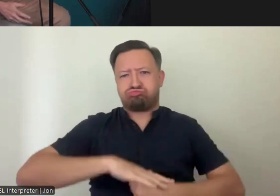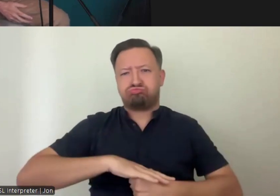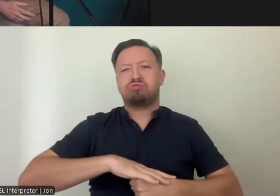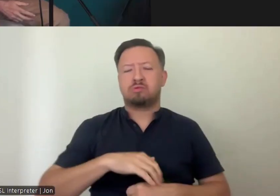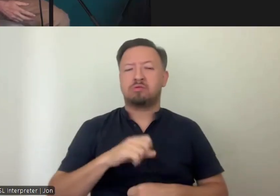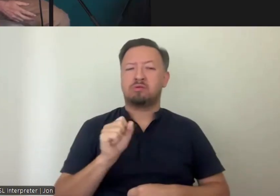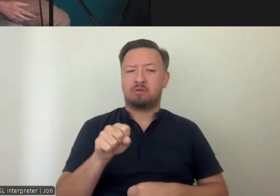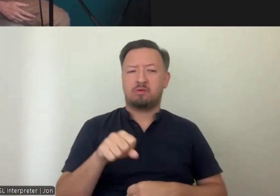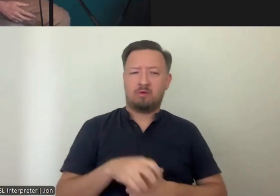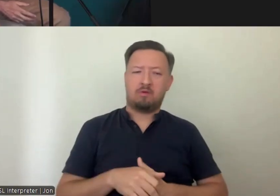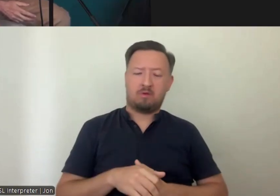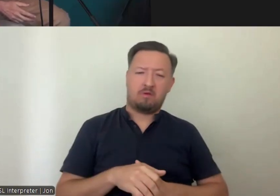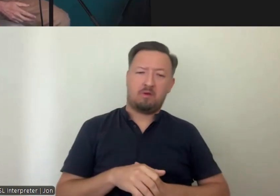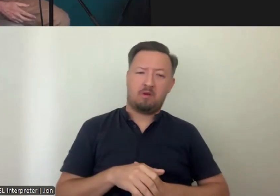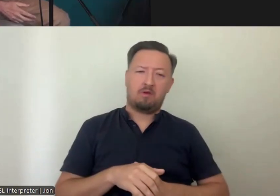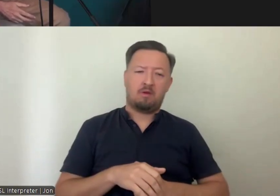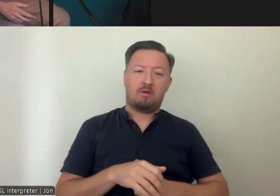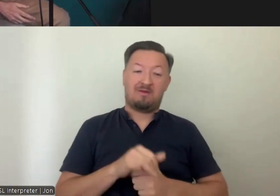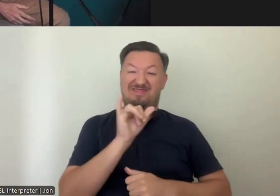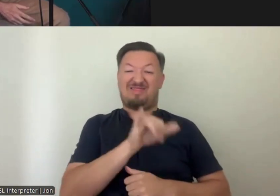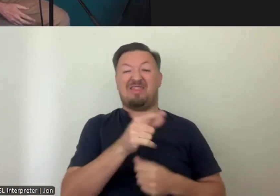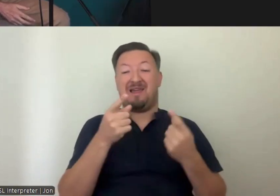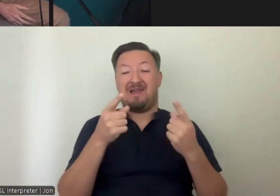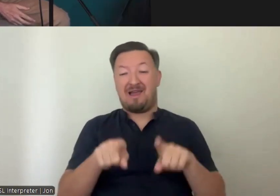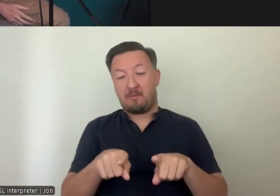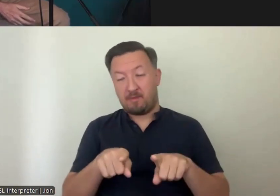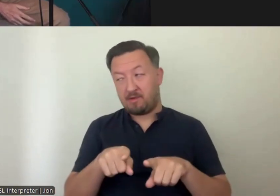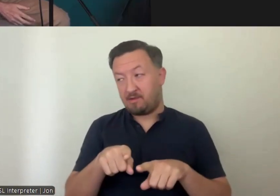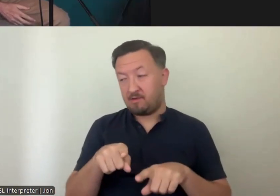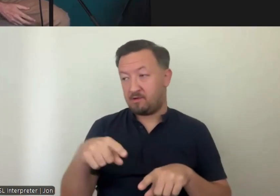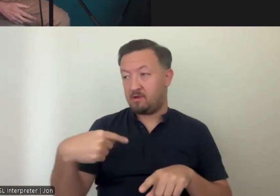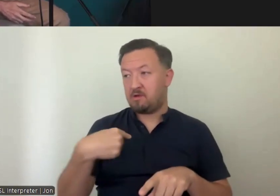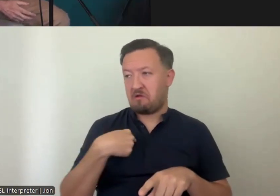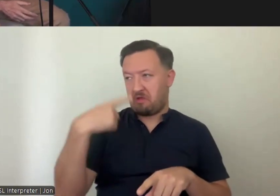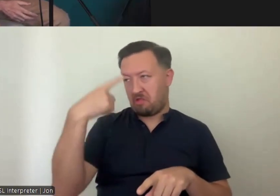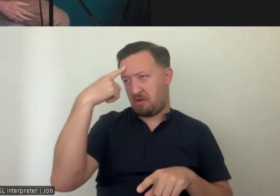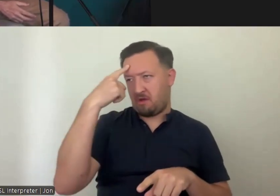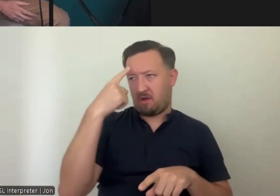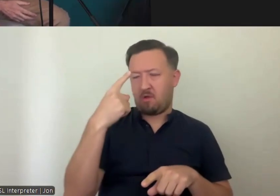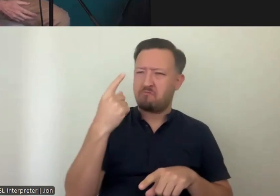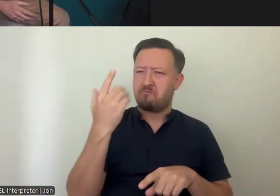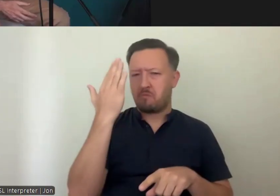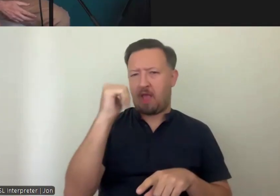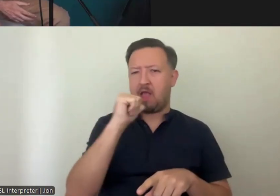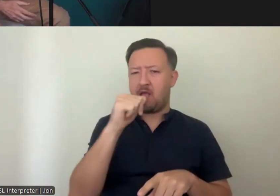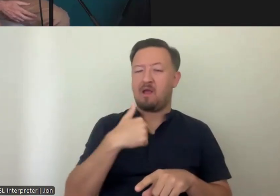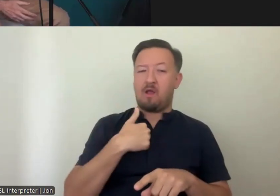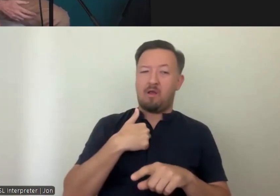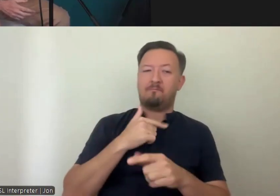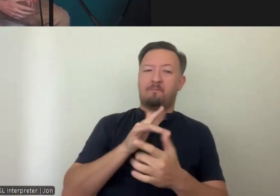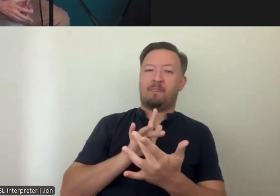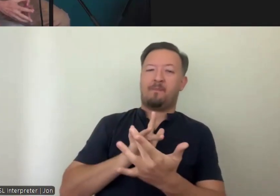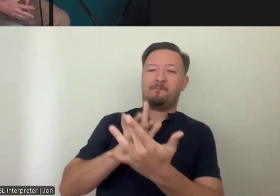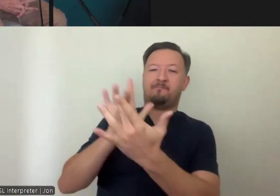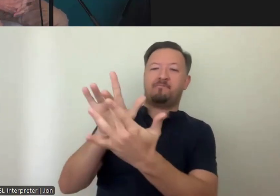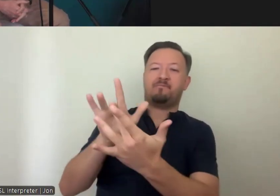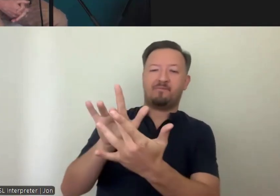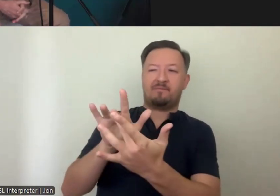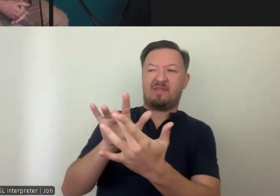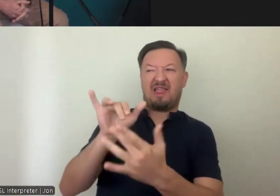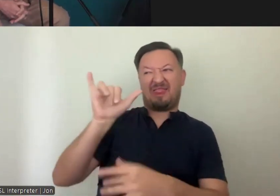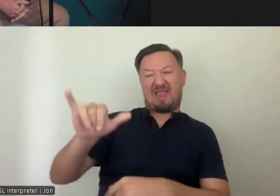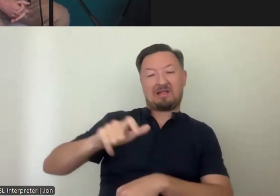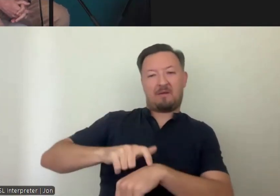so when that was happening, while that was happening, I thought, okay, let me reach out to what I thought was my philosophy of life at the